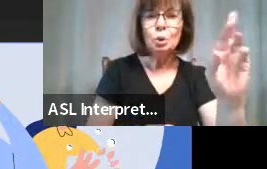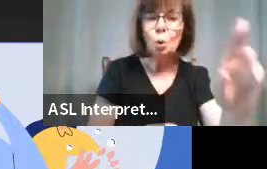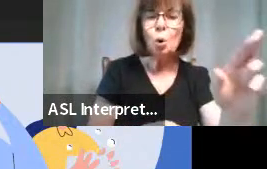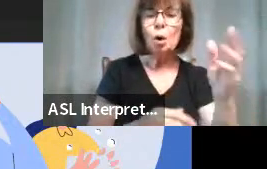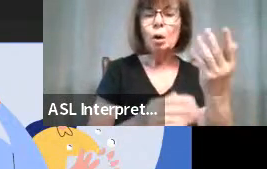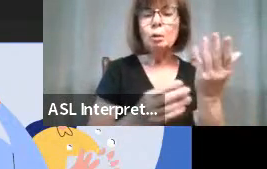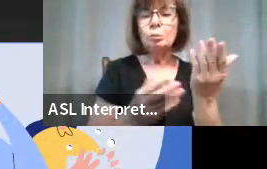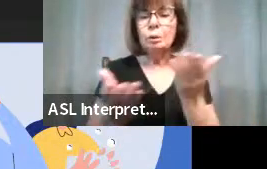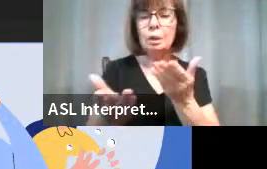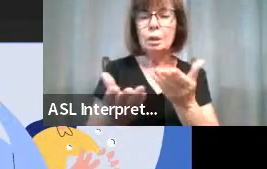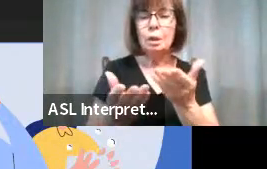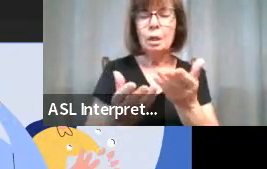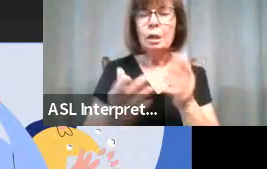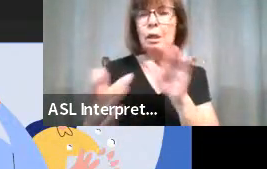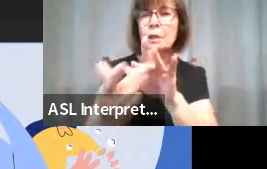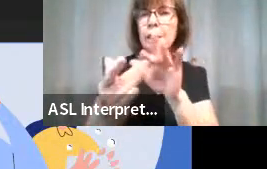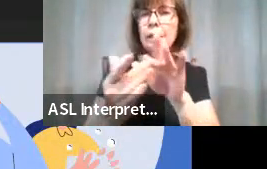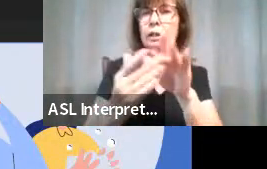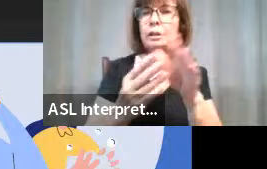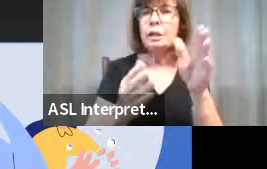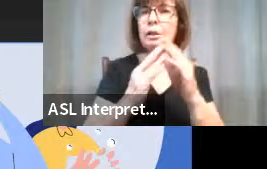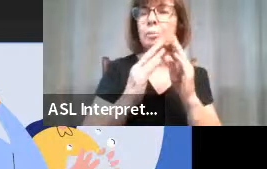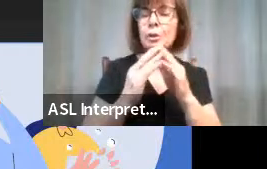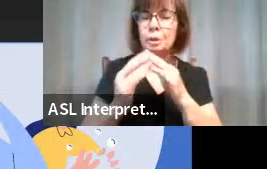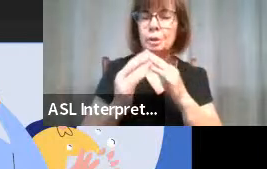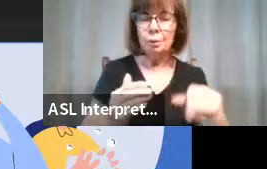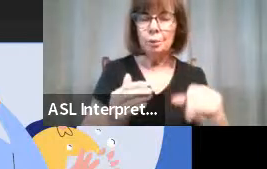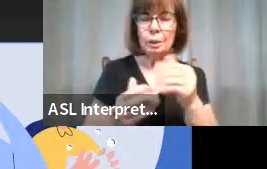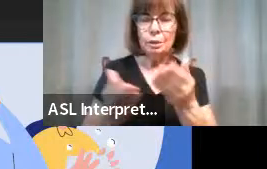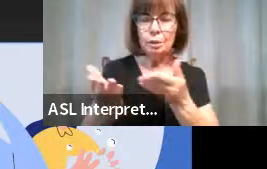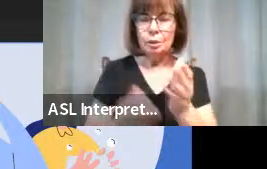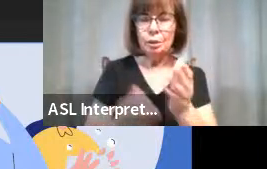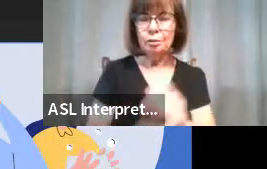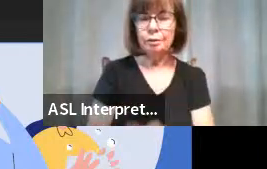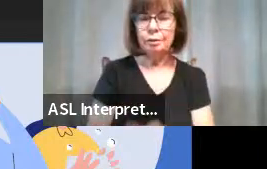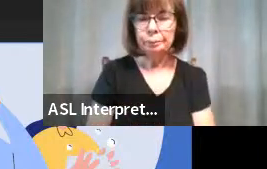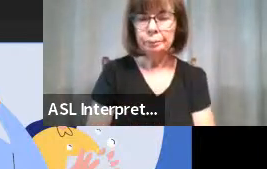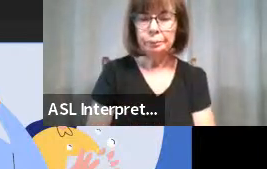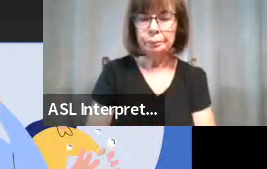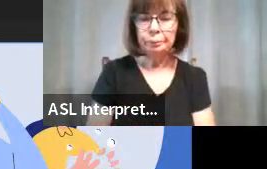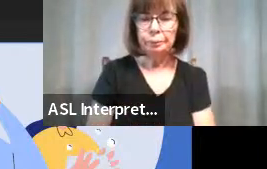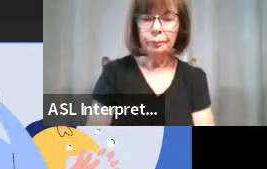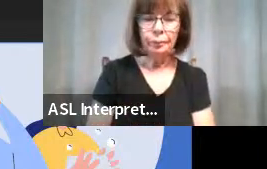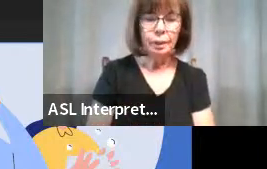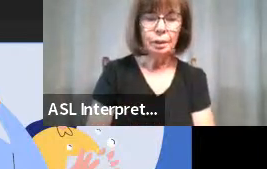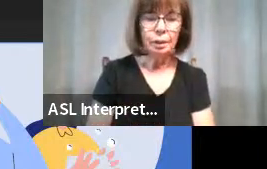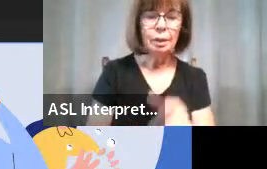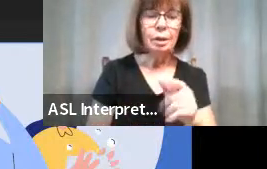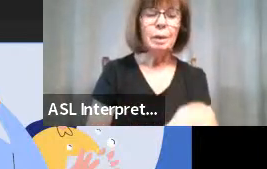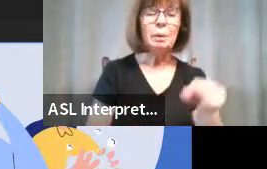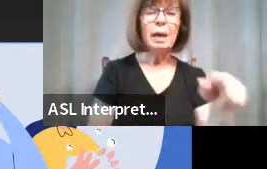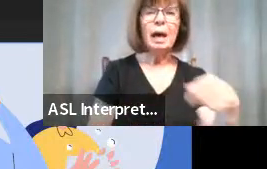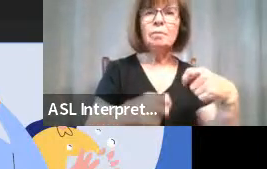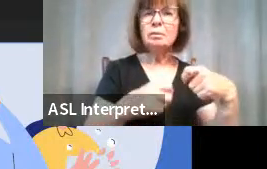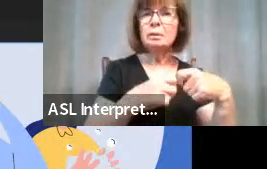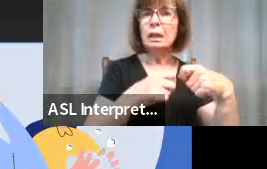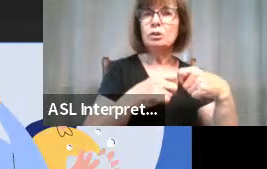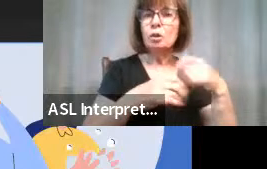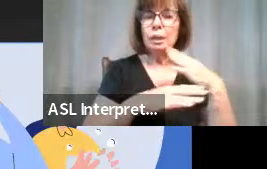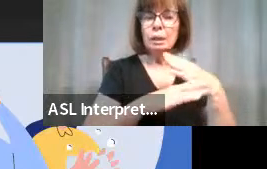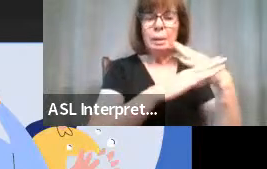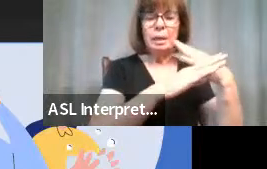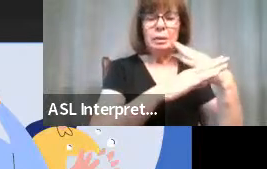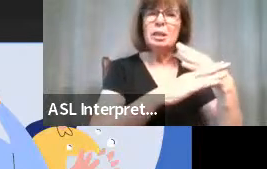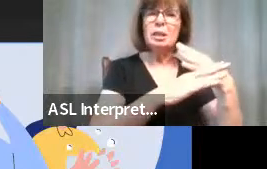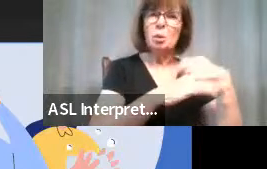then also roundtable community navigators meetings and so forth. As far as the electronic barriers goes, that's another theme we looked at,